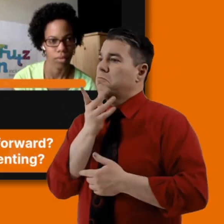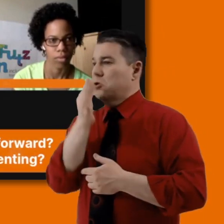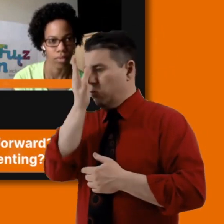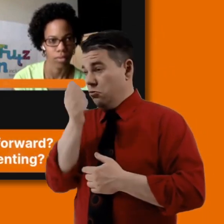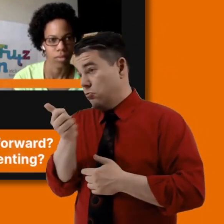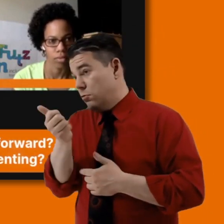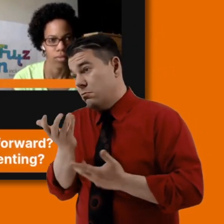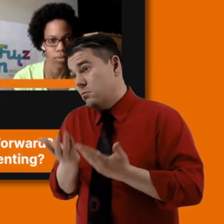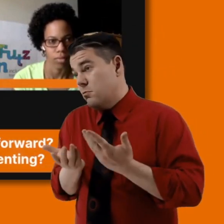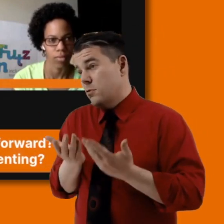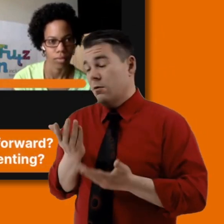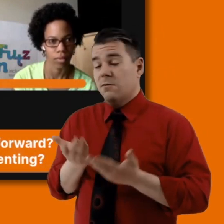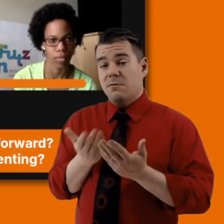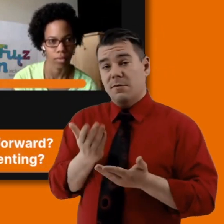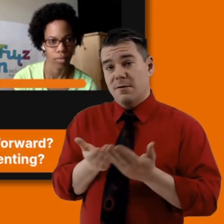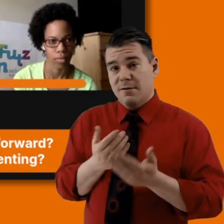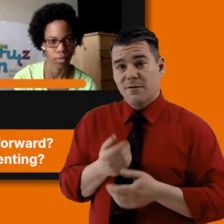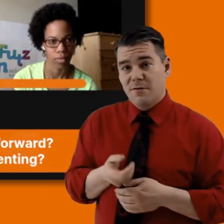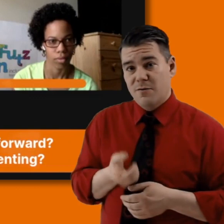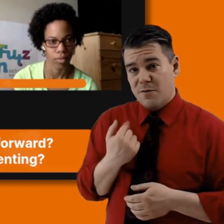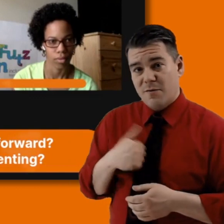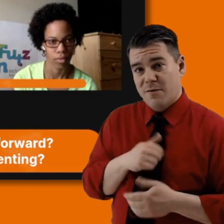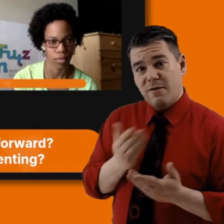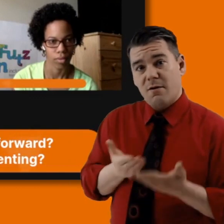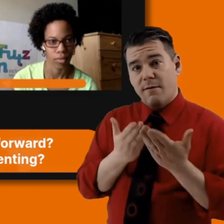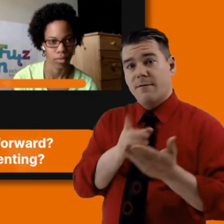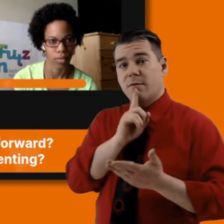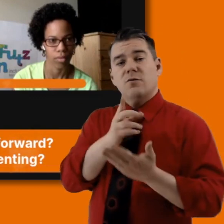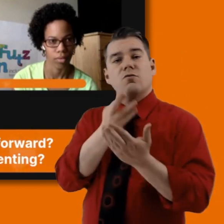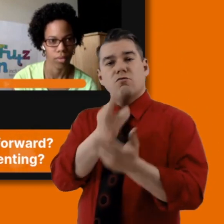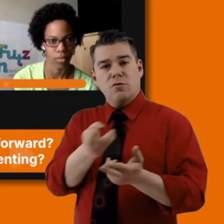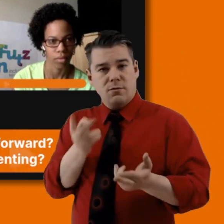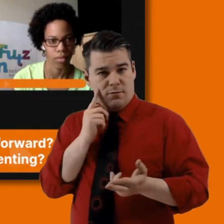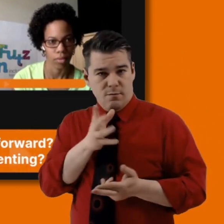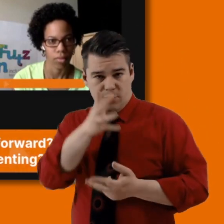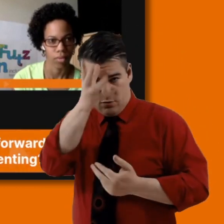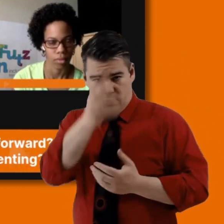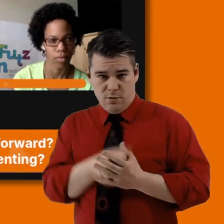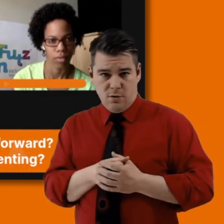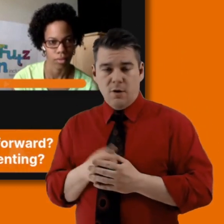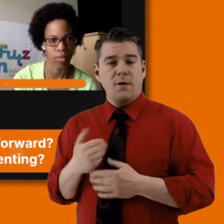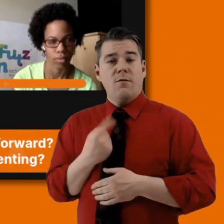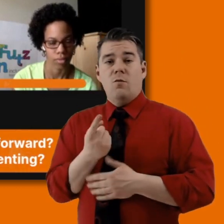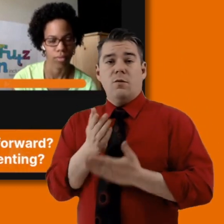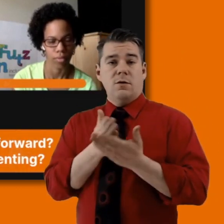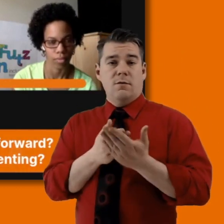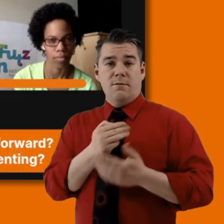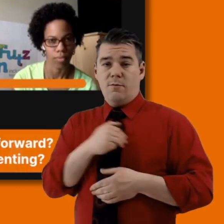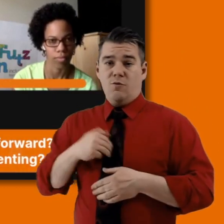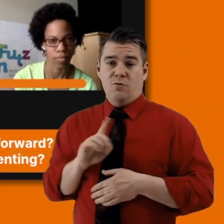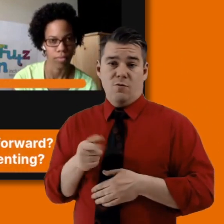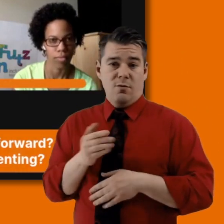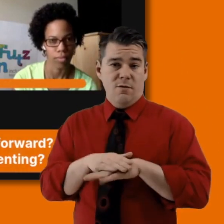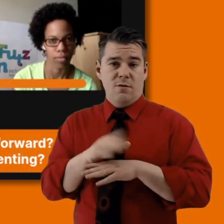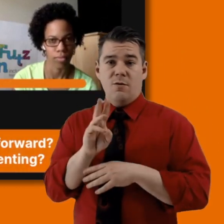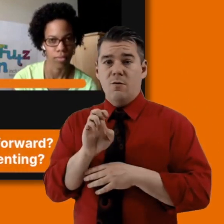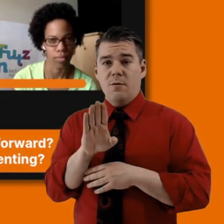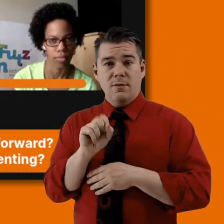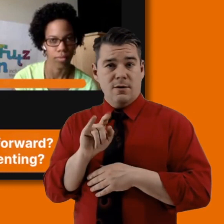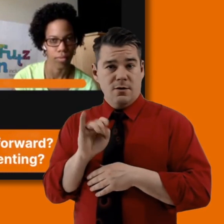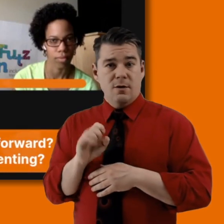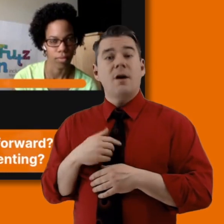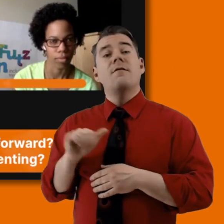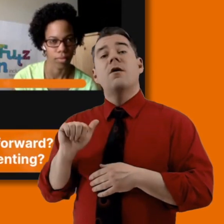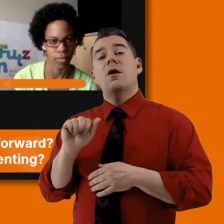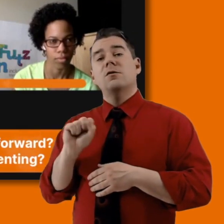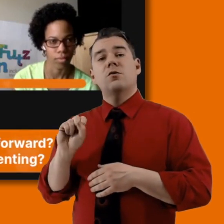parent perhaps, one of the things that we offer is resources for parents. So we have a members only section on our website. There is an